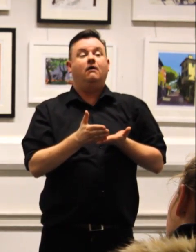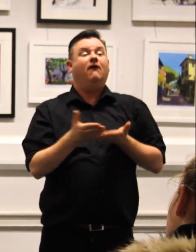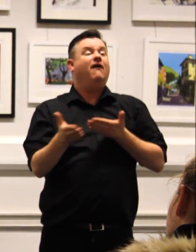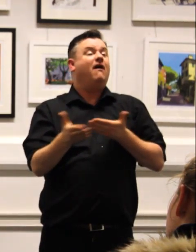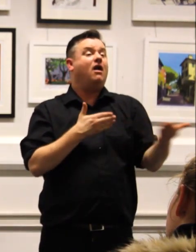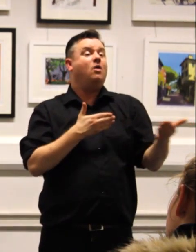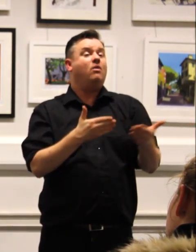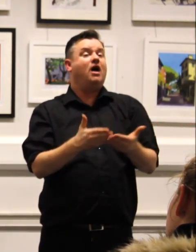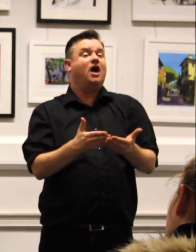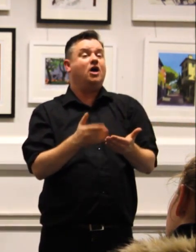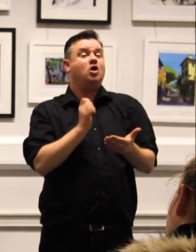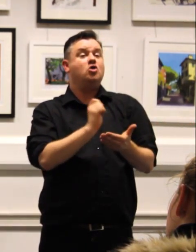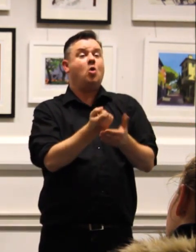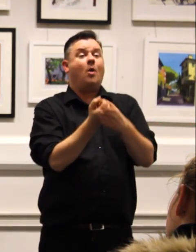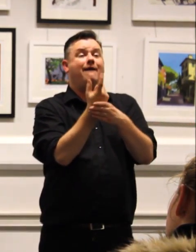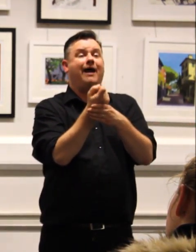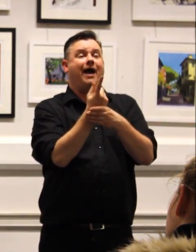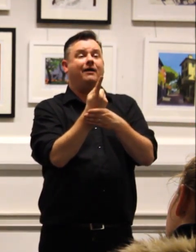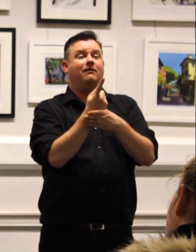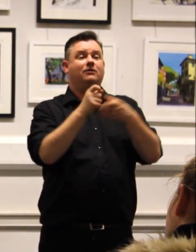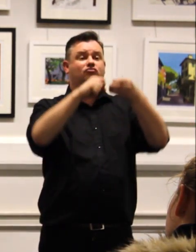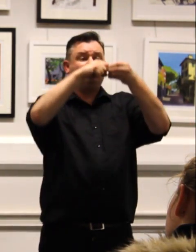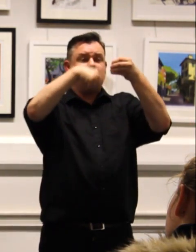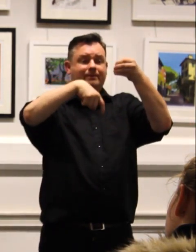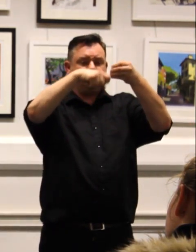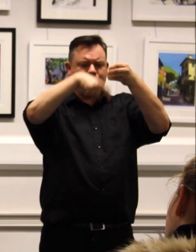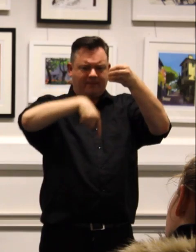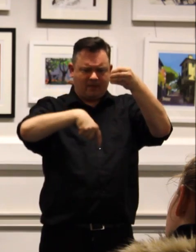Besides, your dripping candle jammed it here.